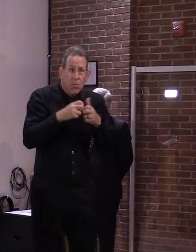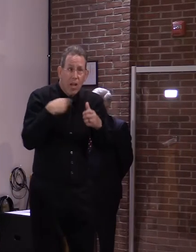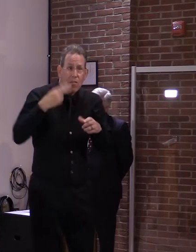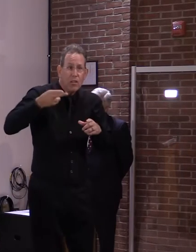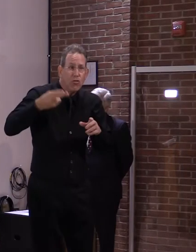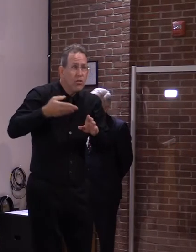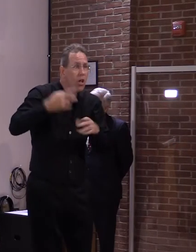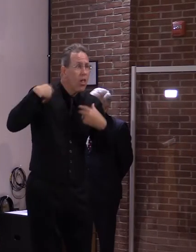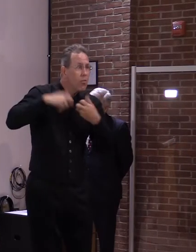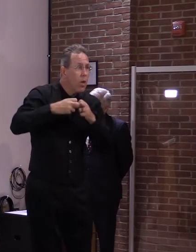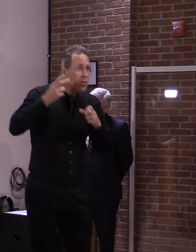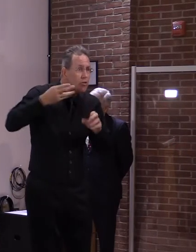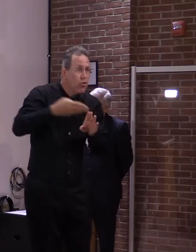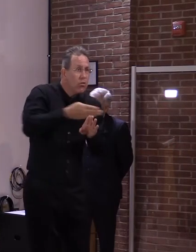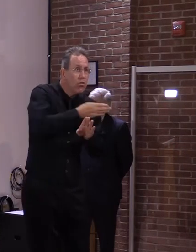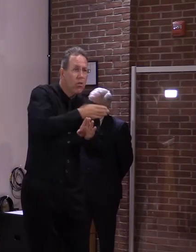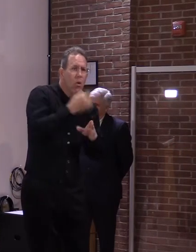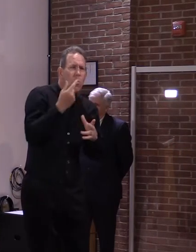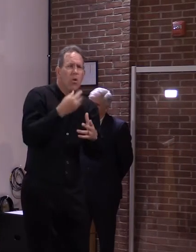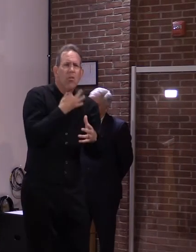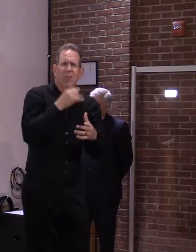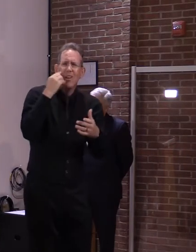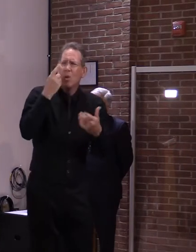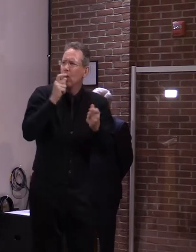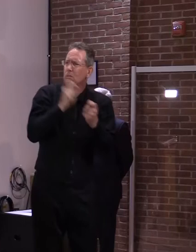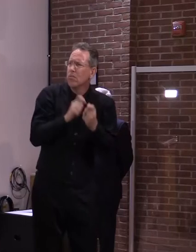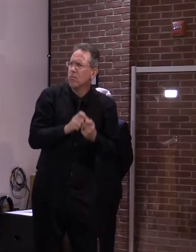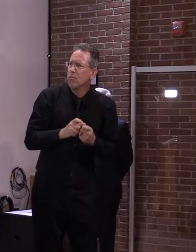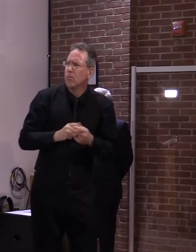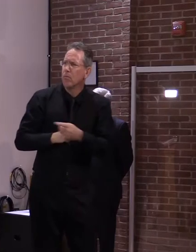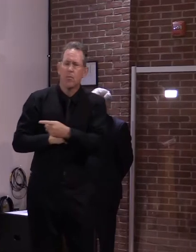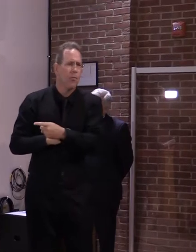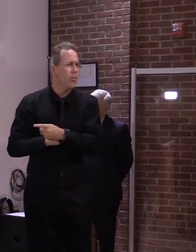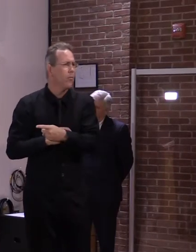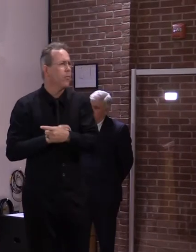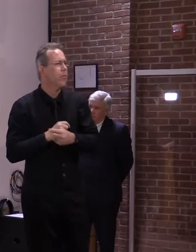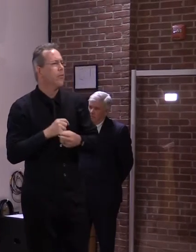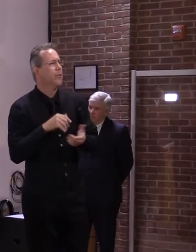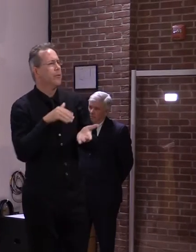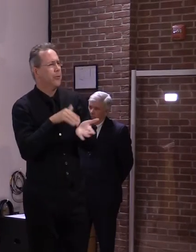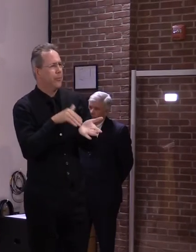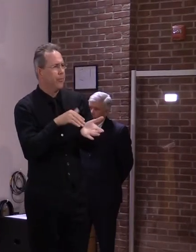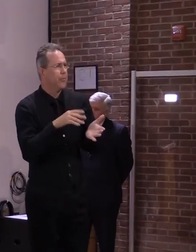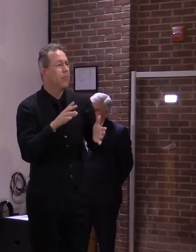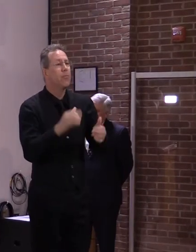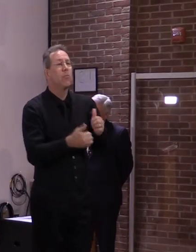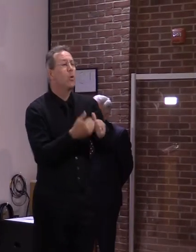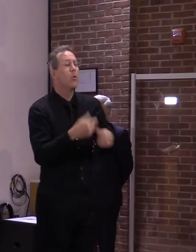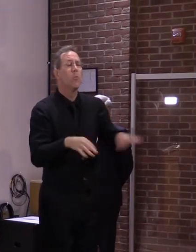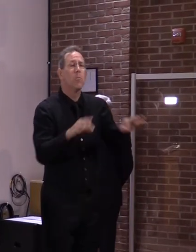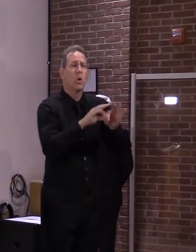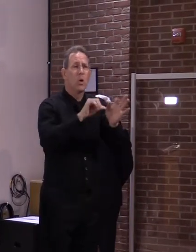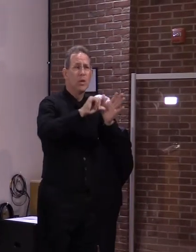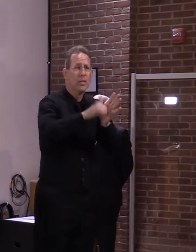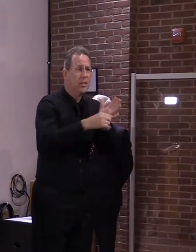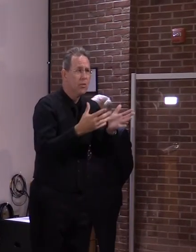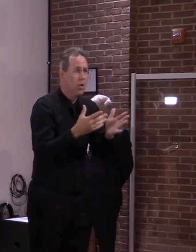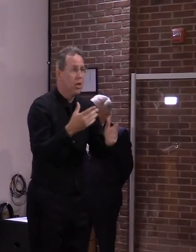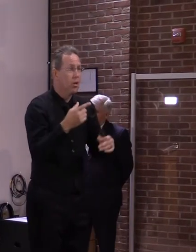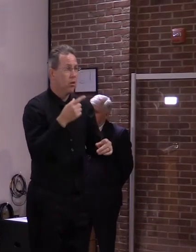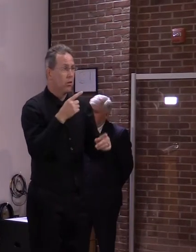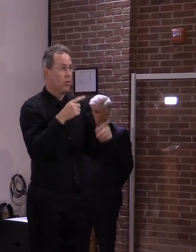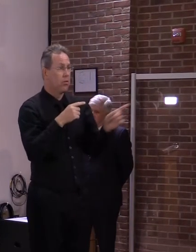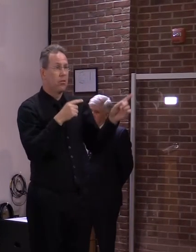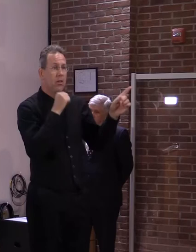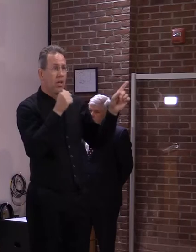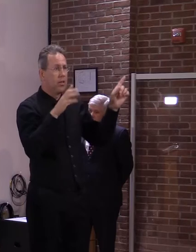question. The most important point I need to make is these are not CDC-reported deaths related to the vaccine